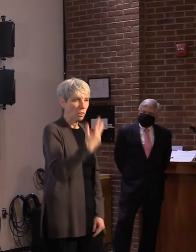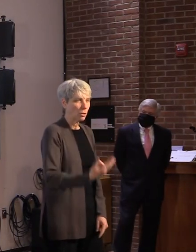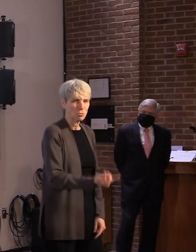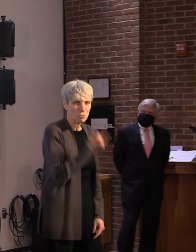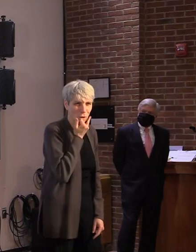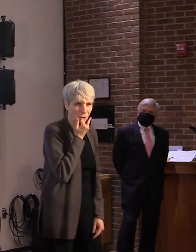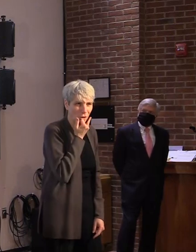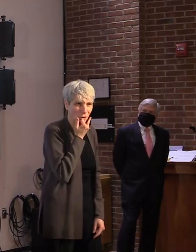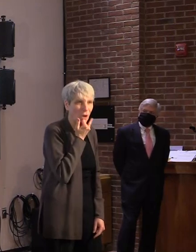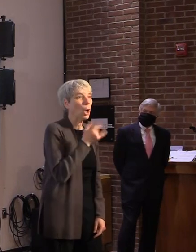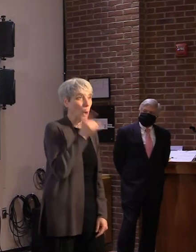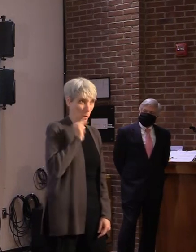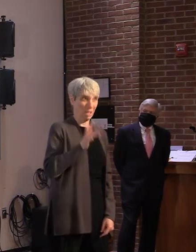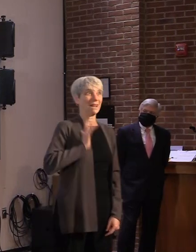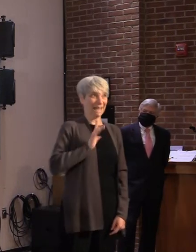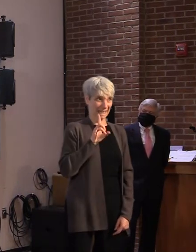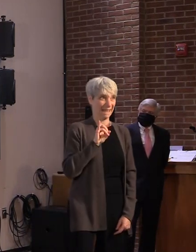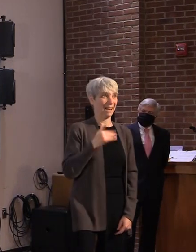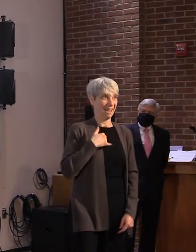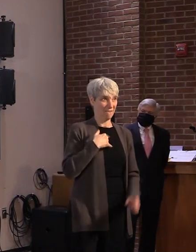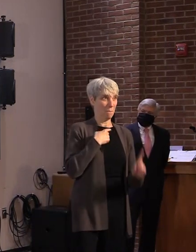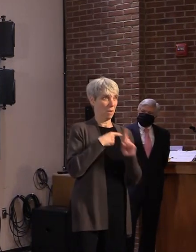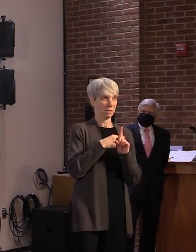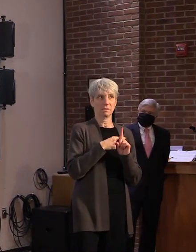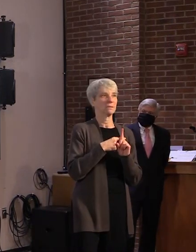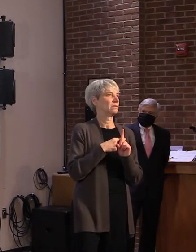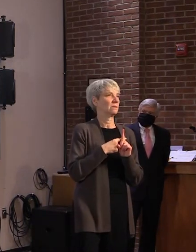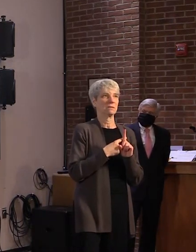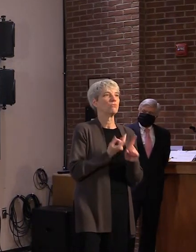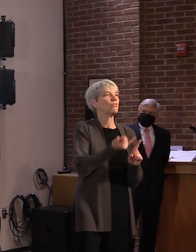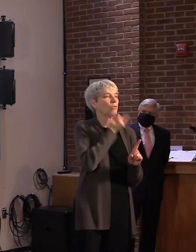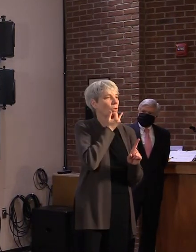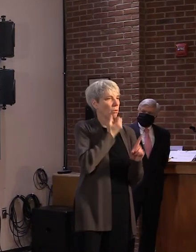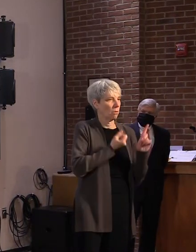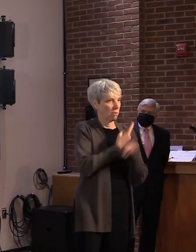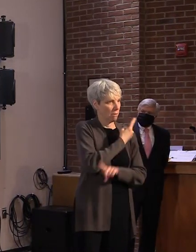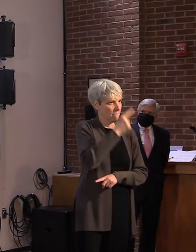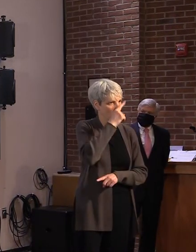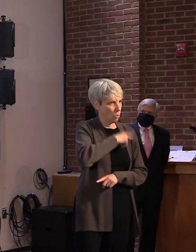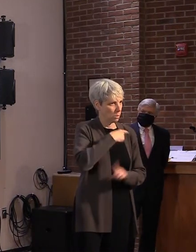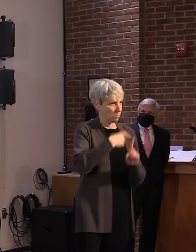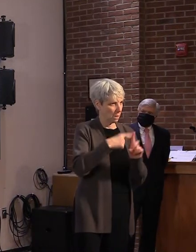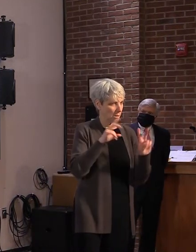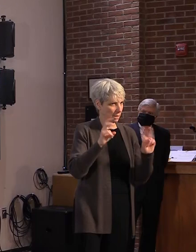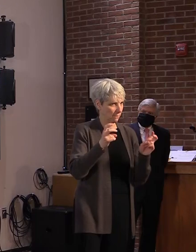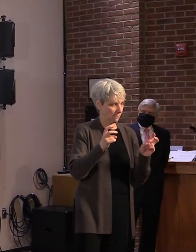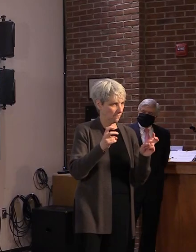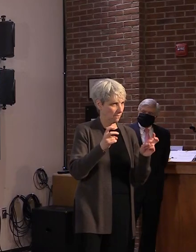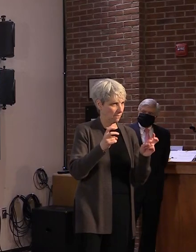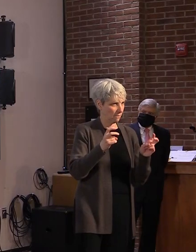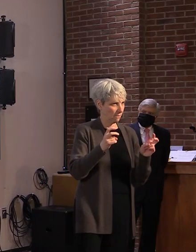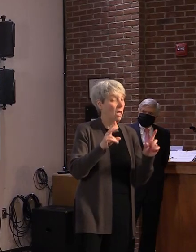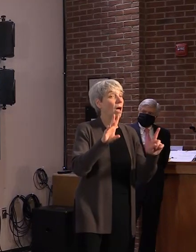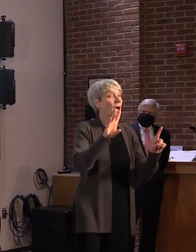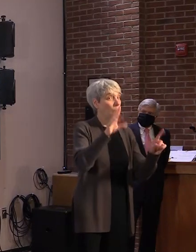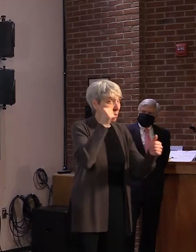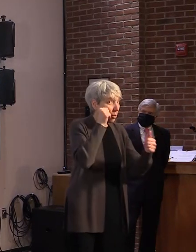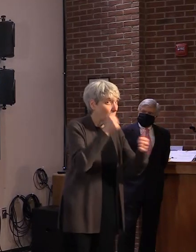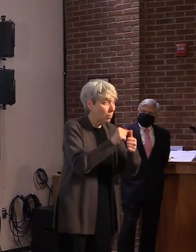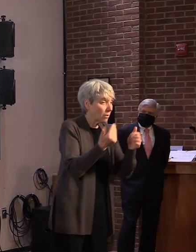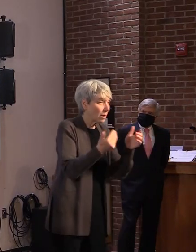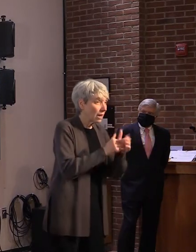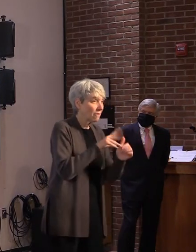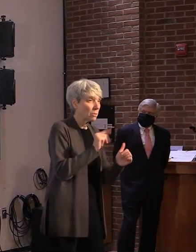positive. Now let's get down to a more realistic prevalence level, 5%. At